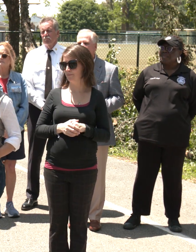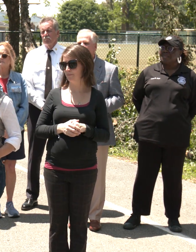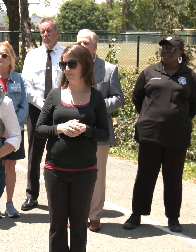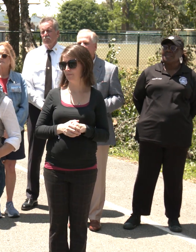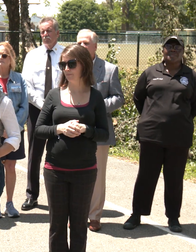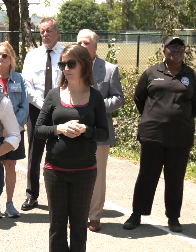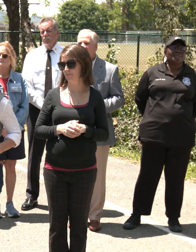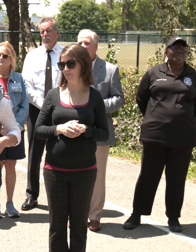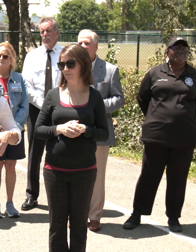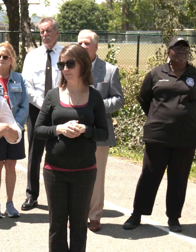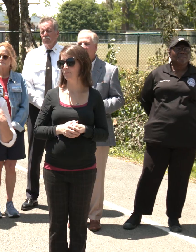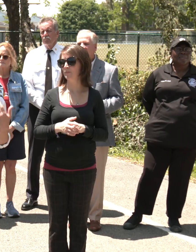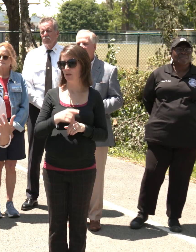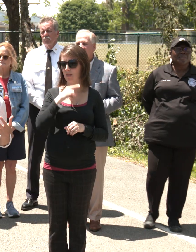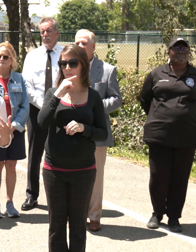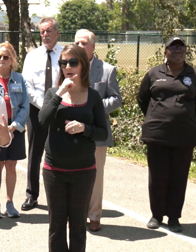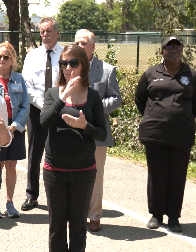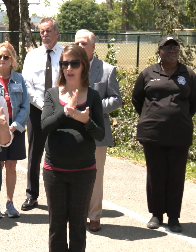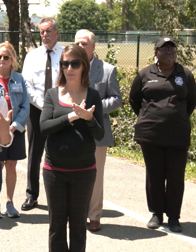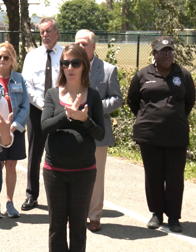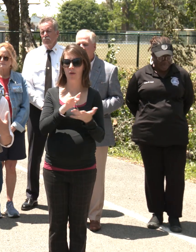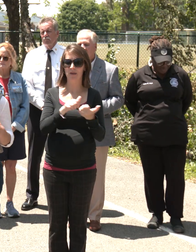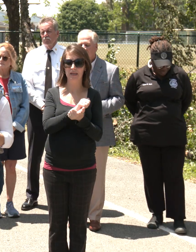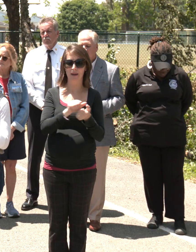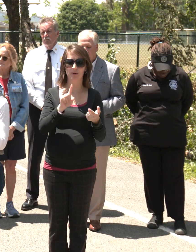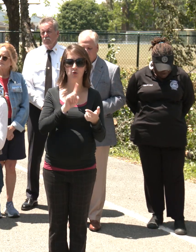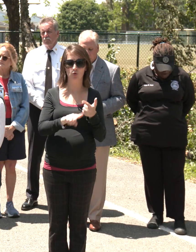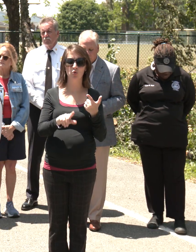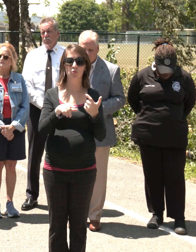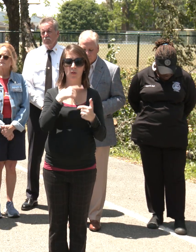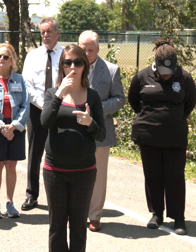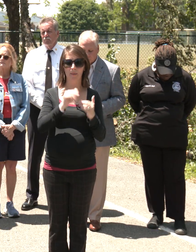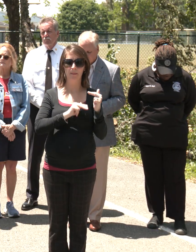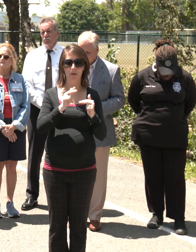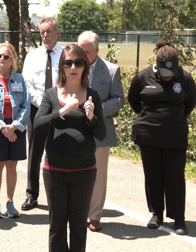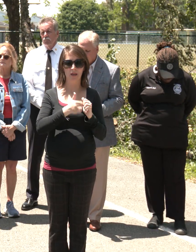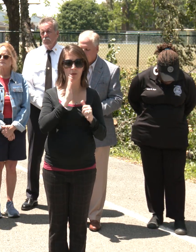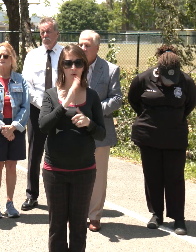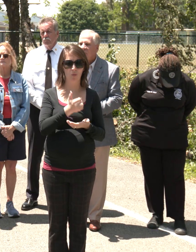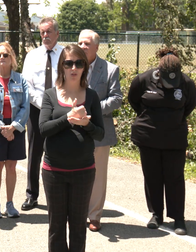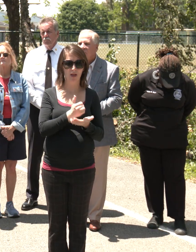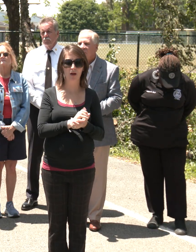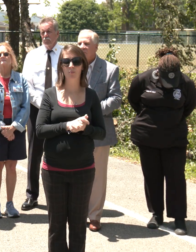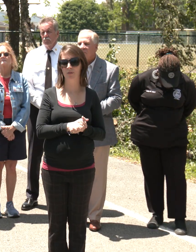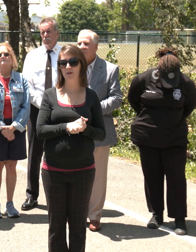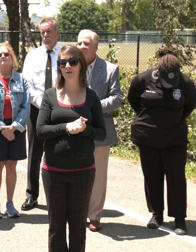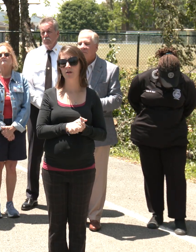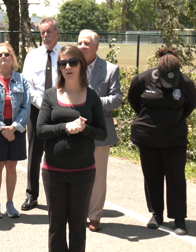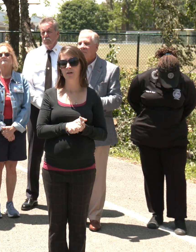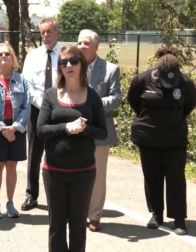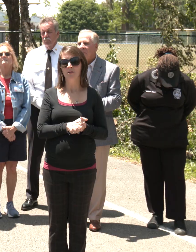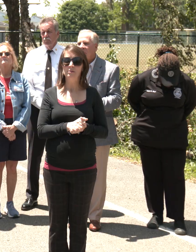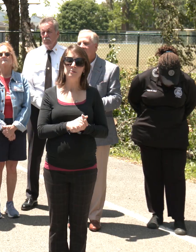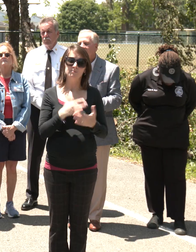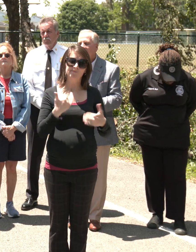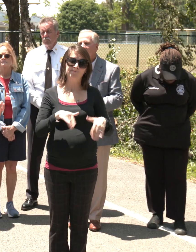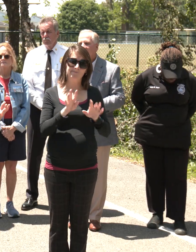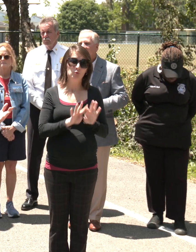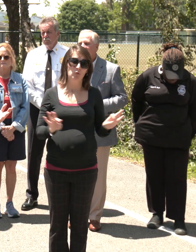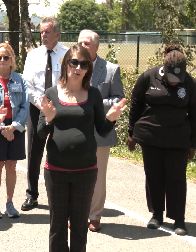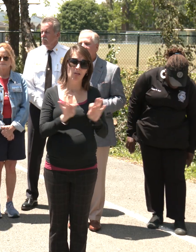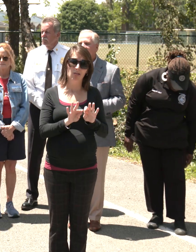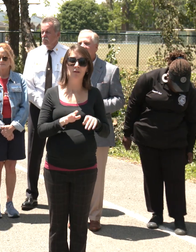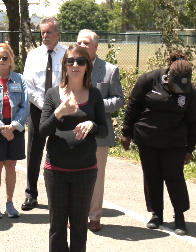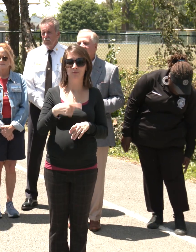The public component here, the damage to the public buildings and how that will help. It's going to be quite frankly critical. As you may